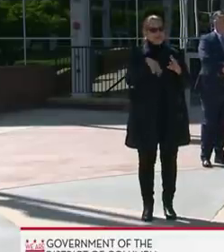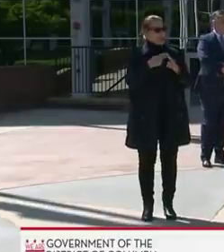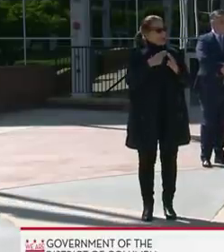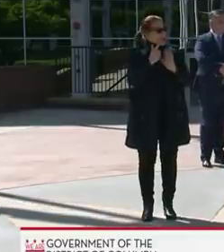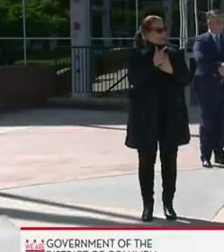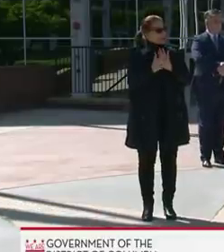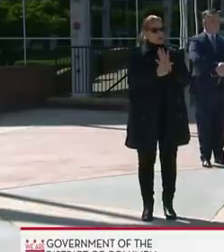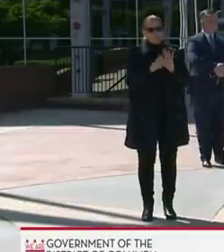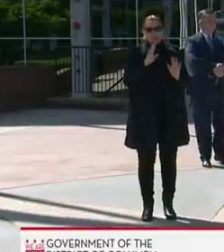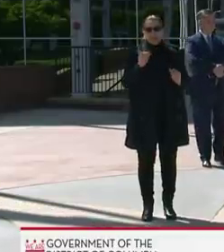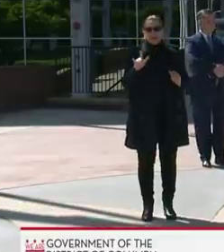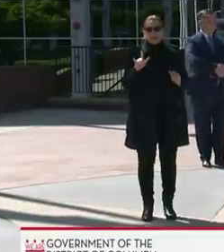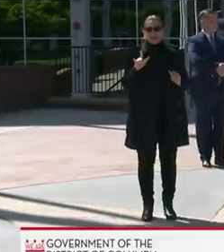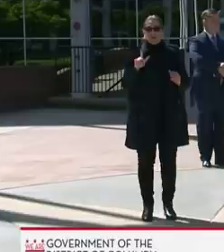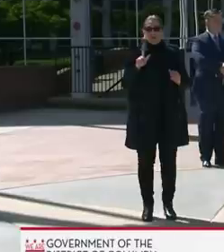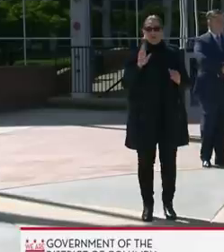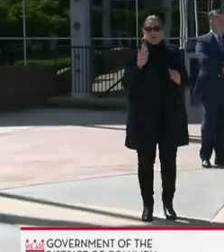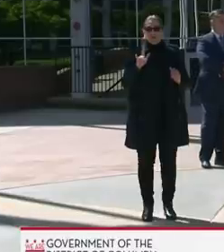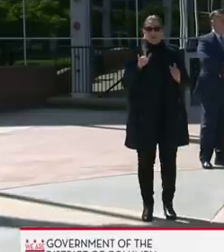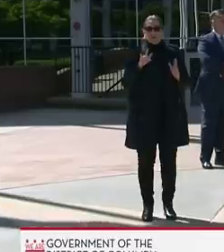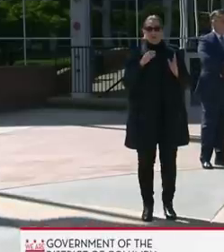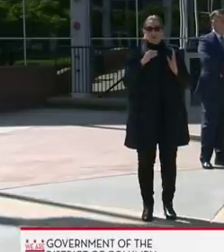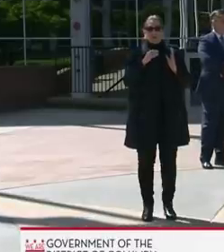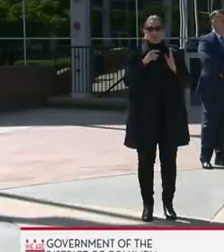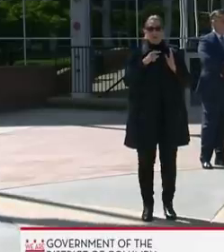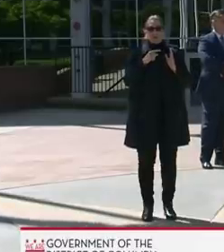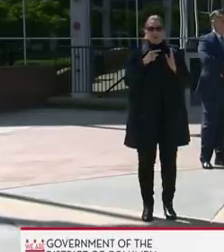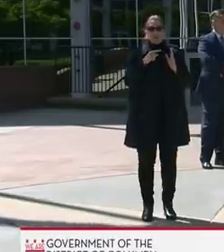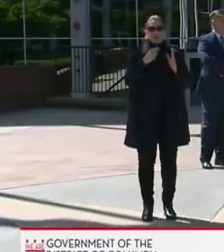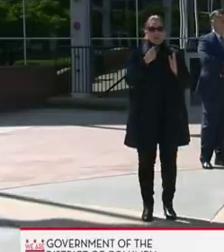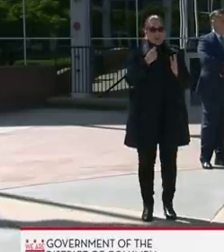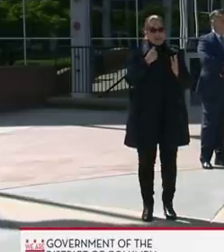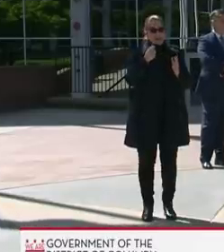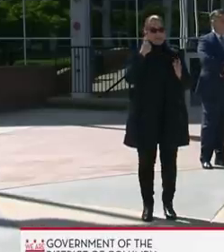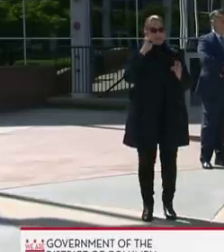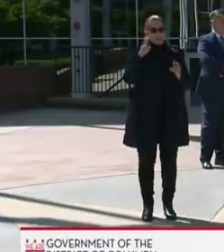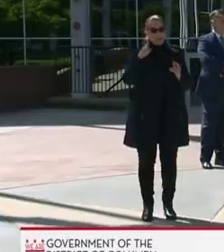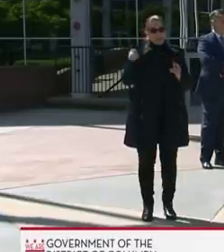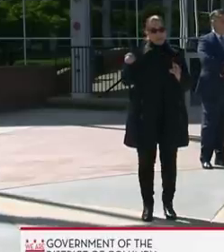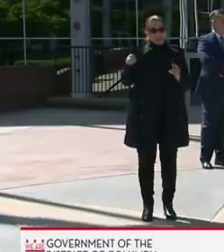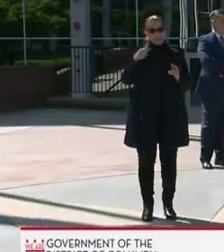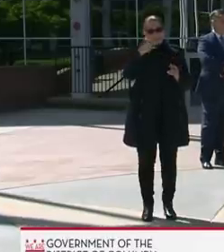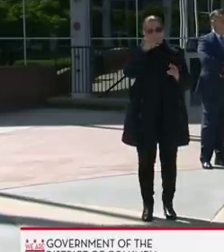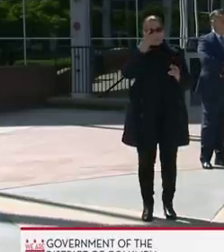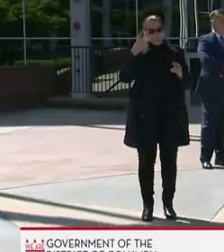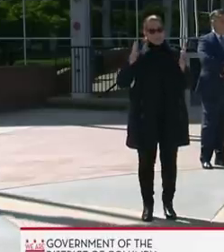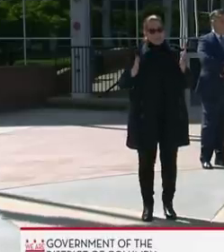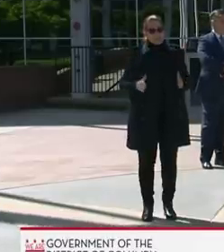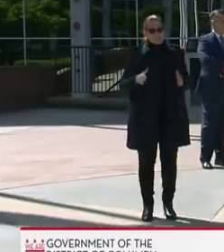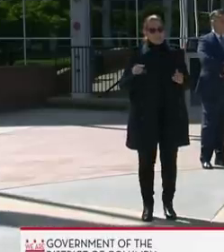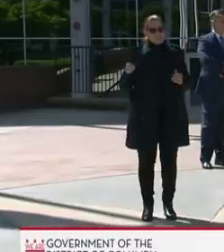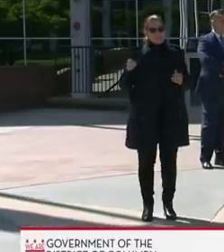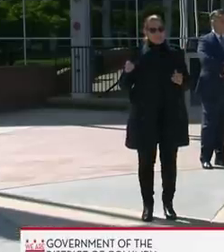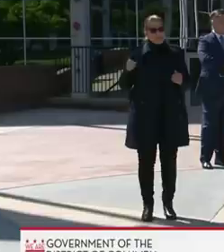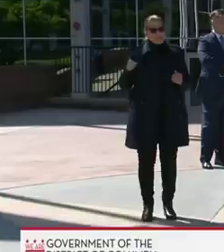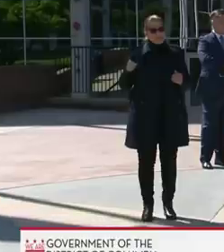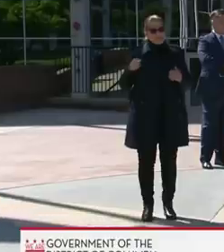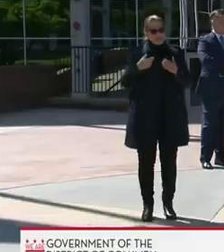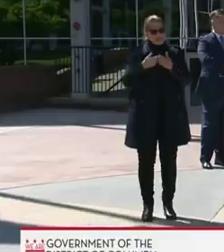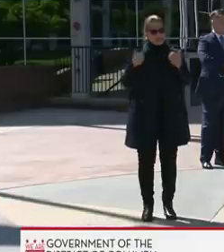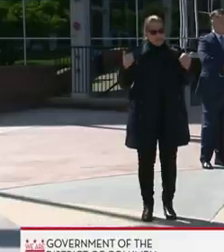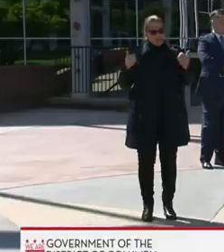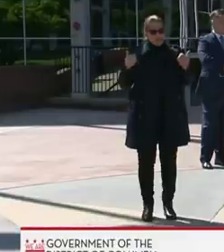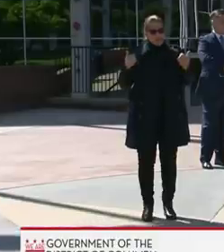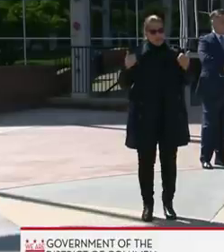for undocumented immigrants, is that something that is now separate from that bill that you were discussing? Or are